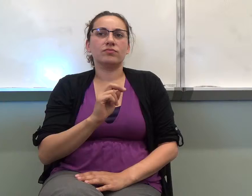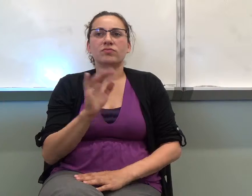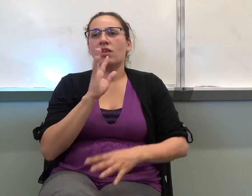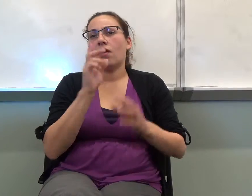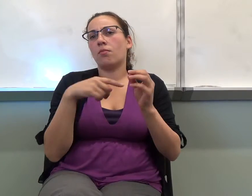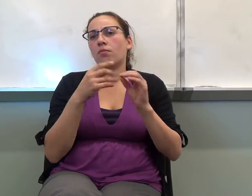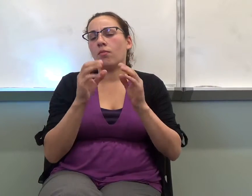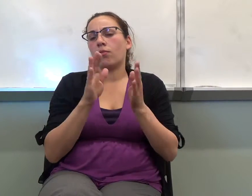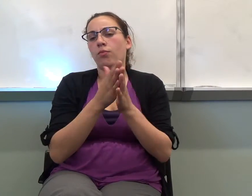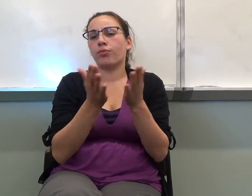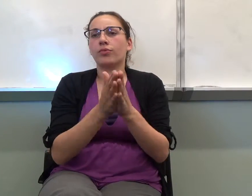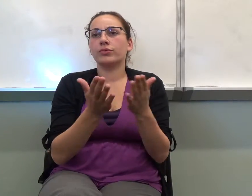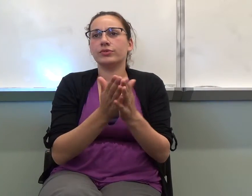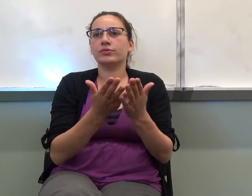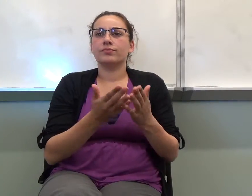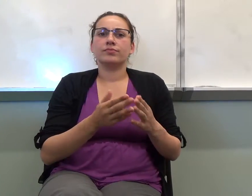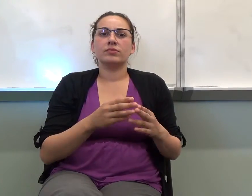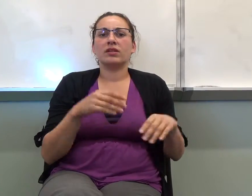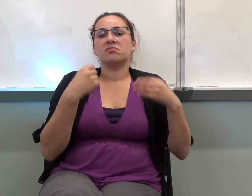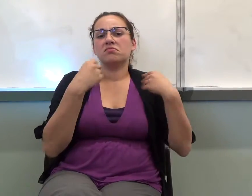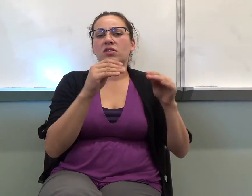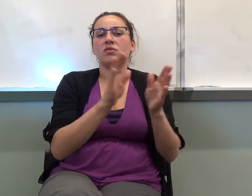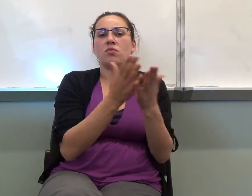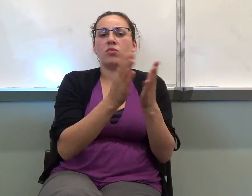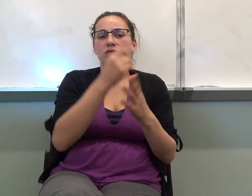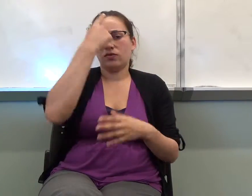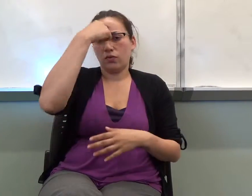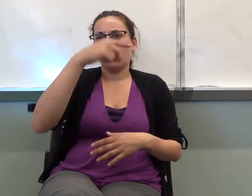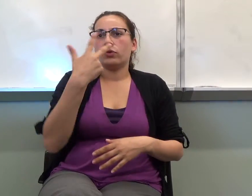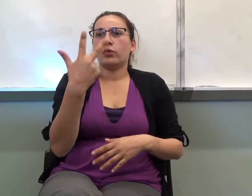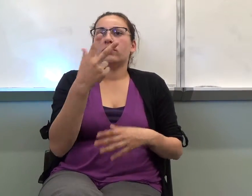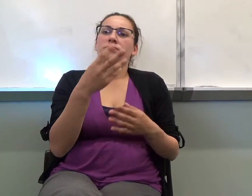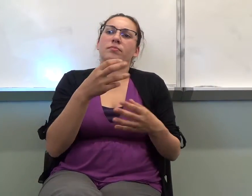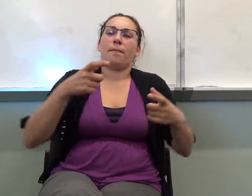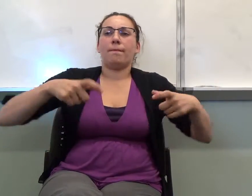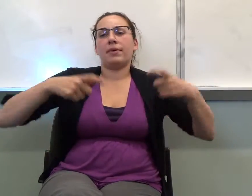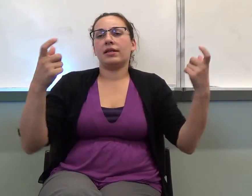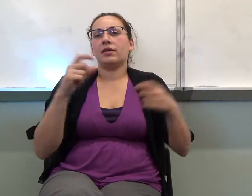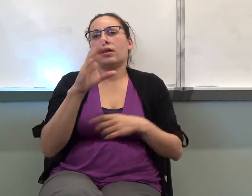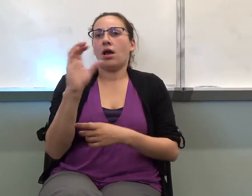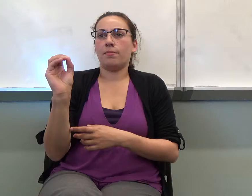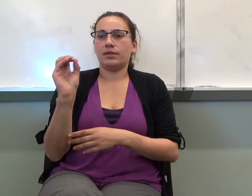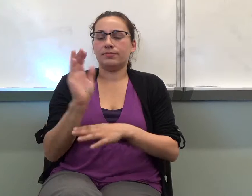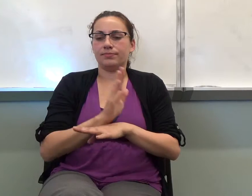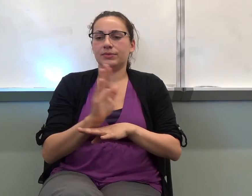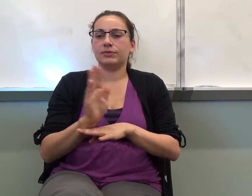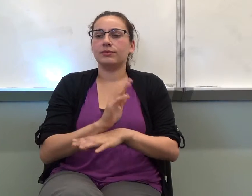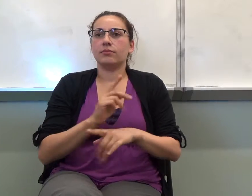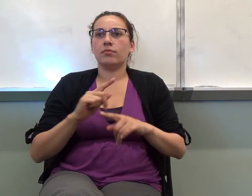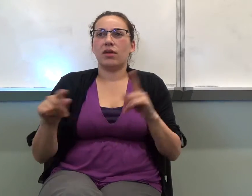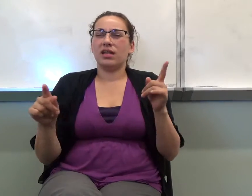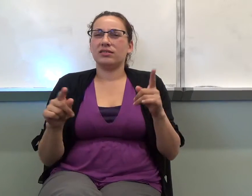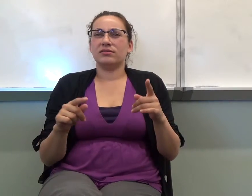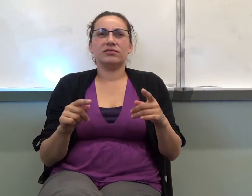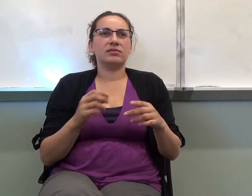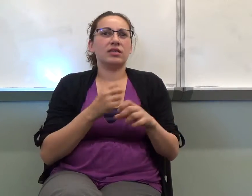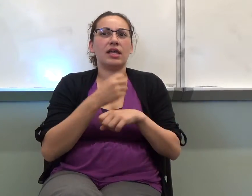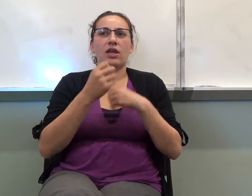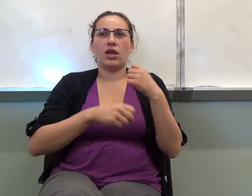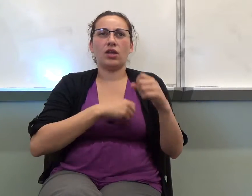Figure displays the annual sales of books for 3 major companies. Now this was quite a few years ago. The data is not up to date here. So it says